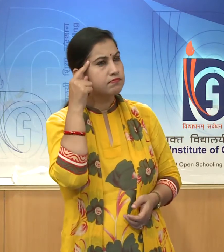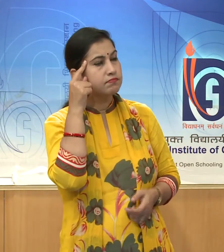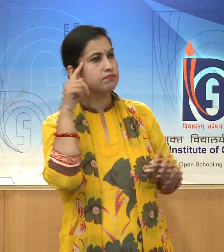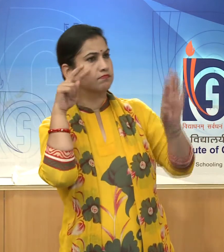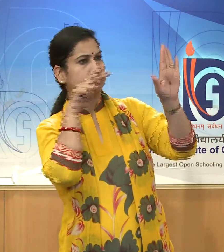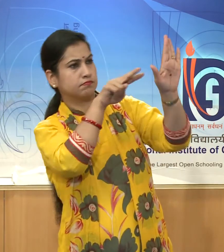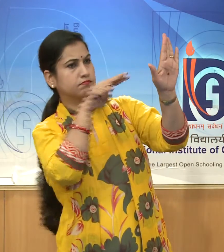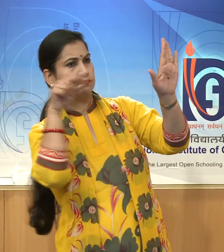obtain